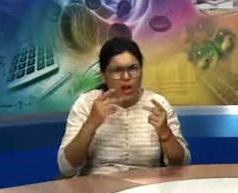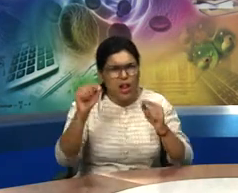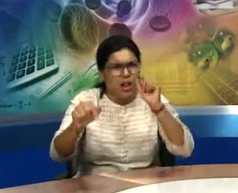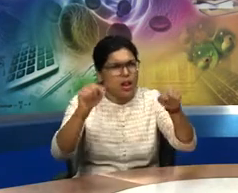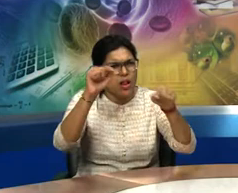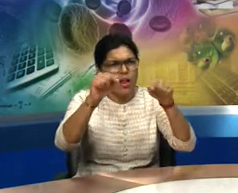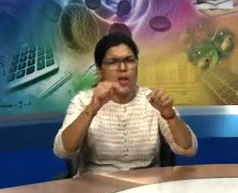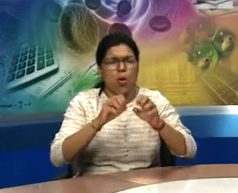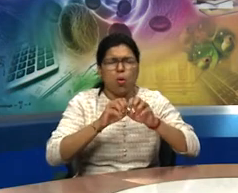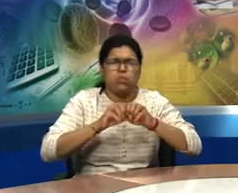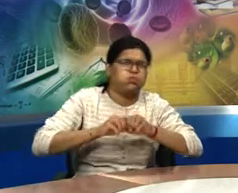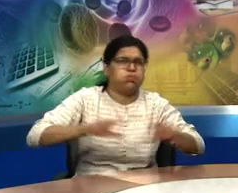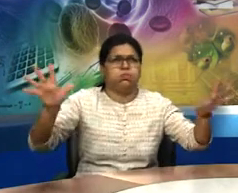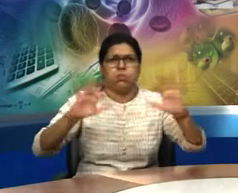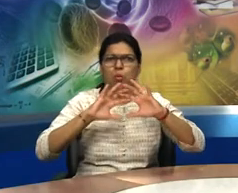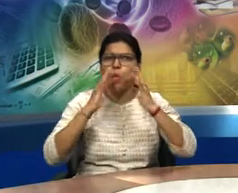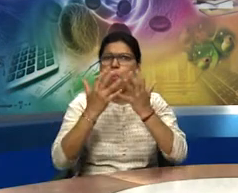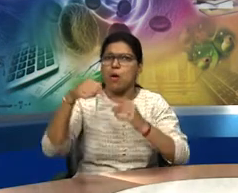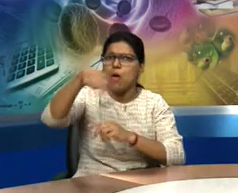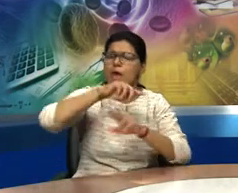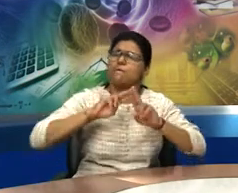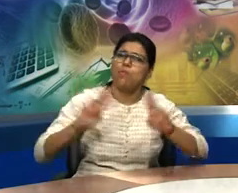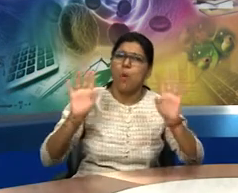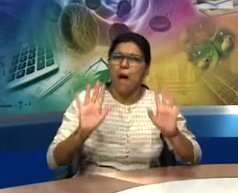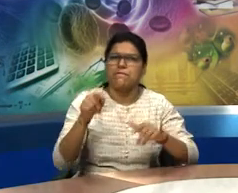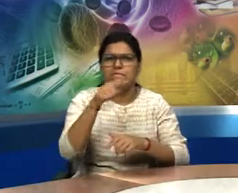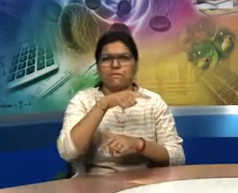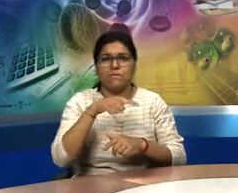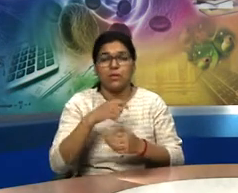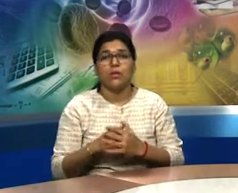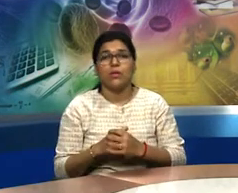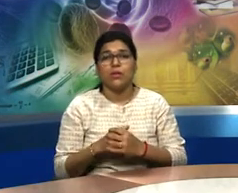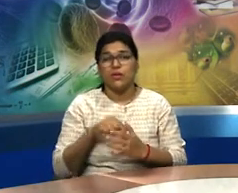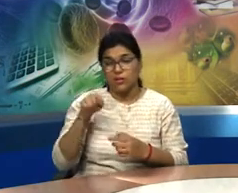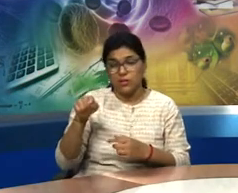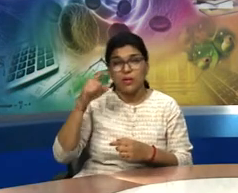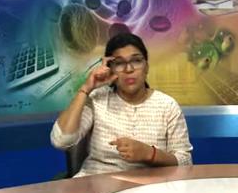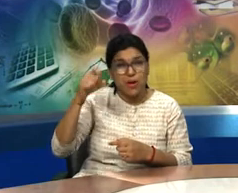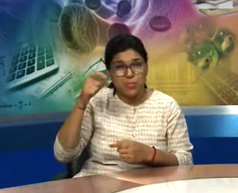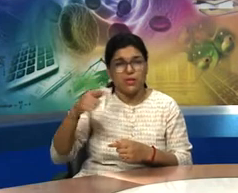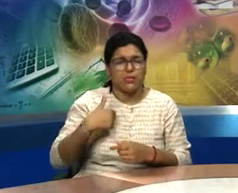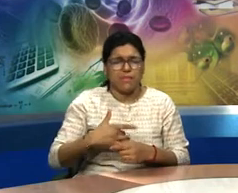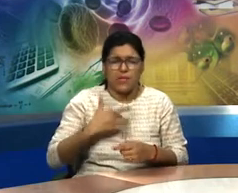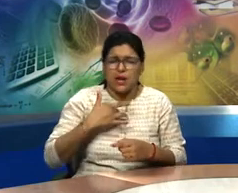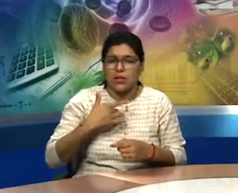why there is such a rage for smoking throughout the world.